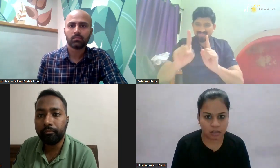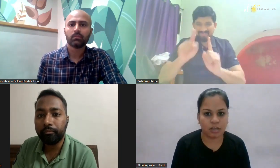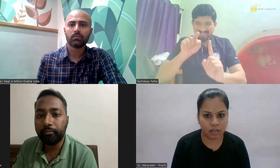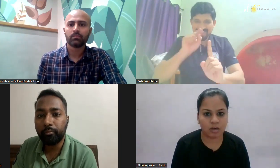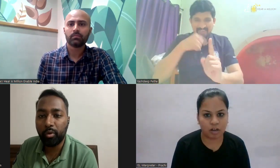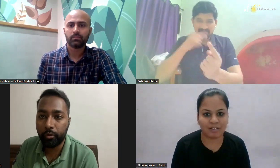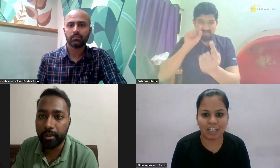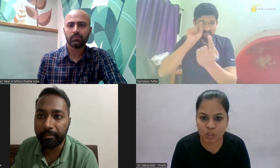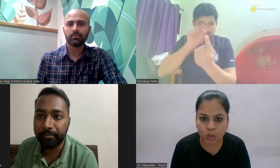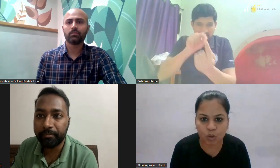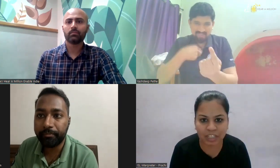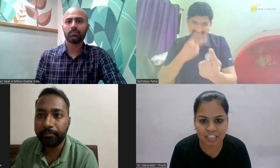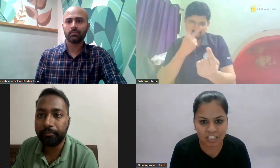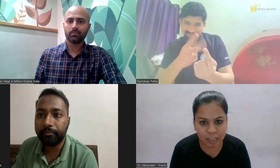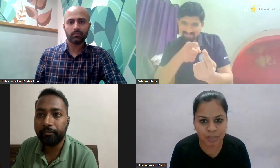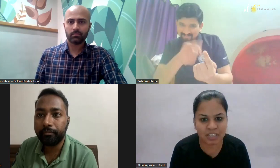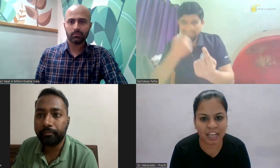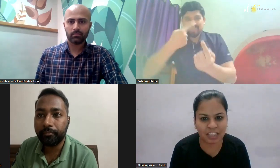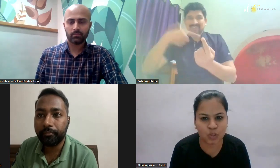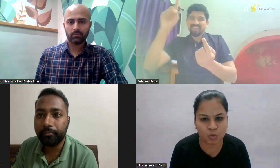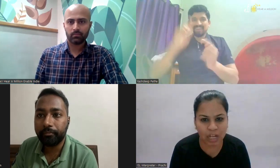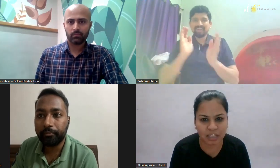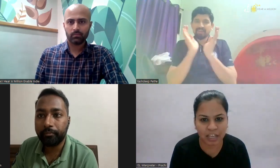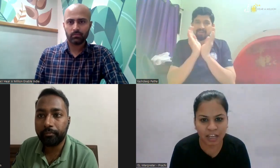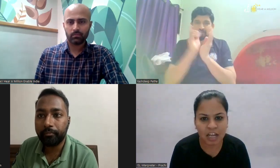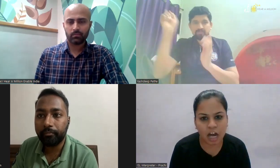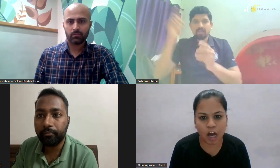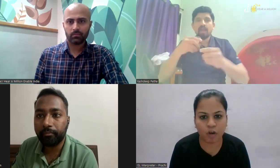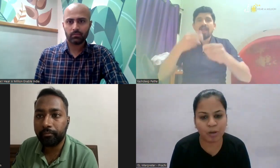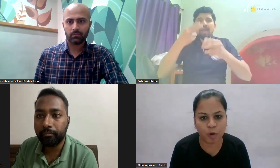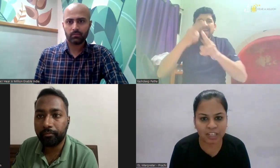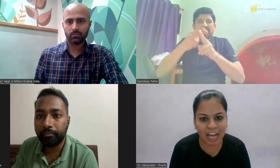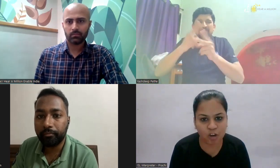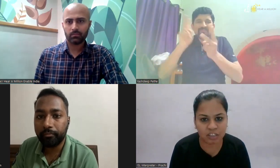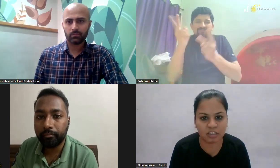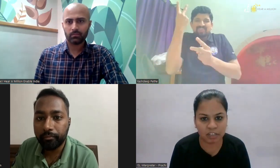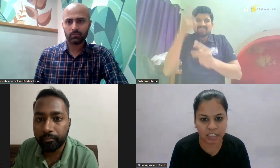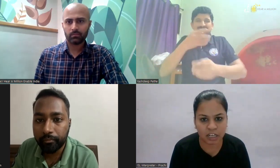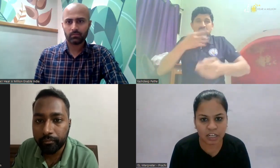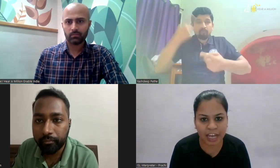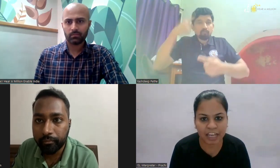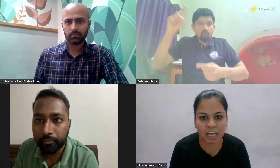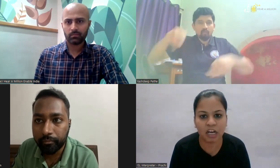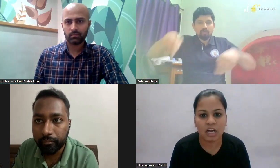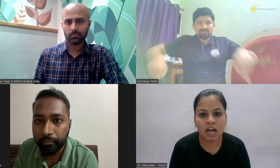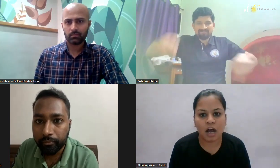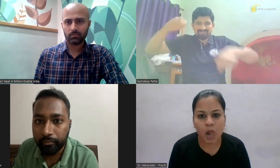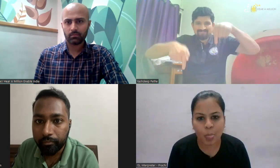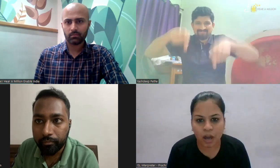Okay. All right. So Yashdeep is saying just one thing. One point I got cleared,